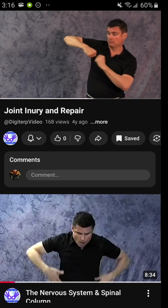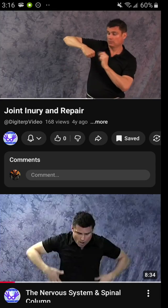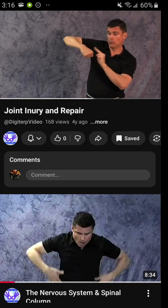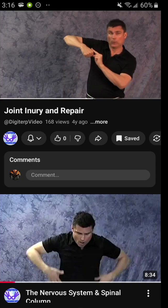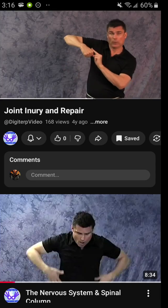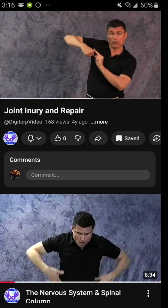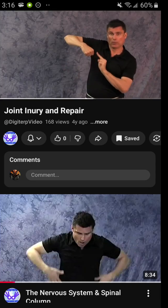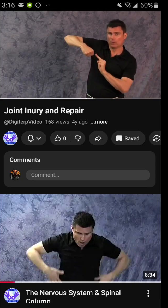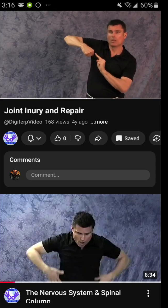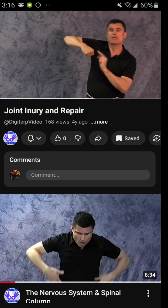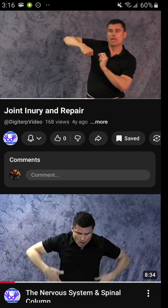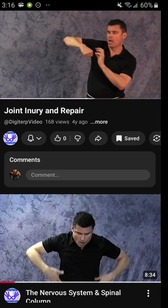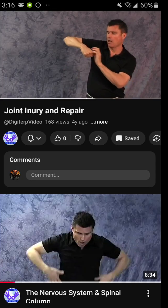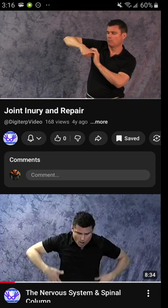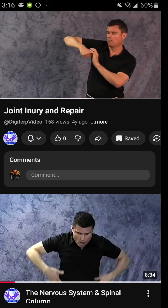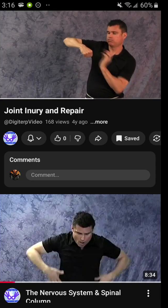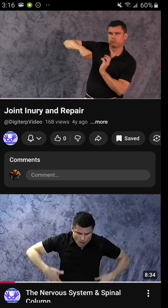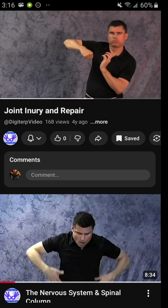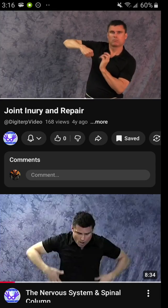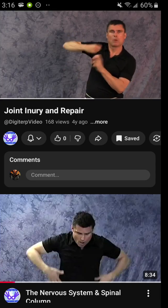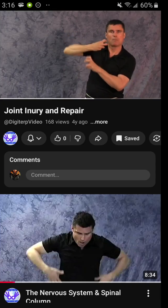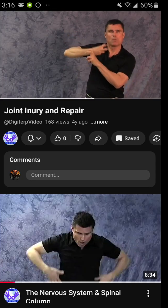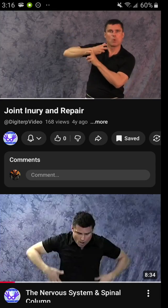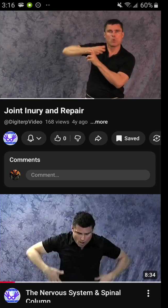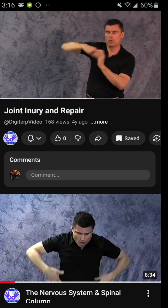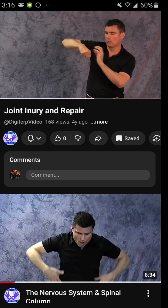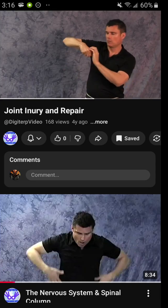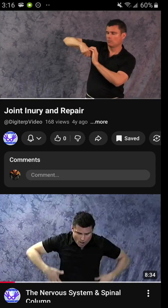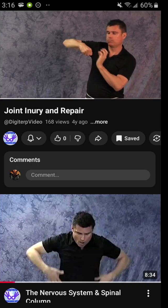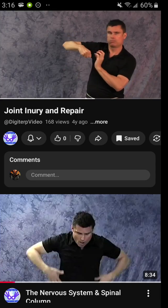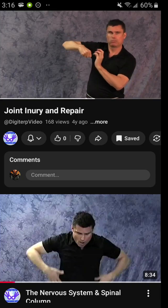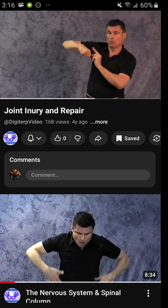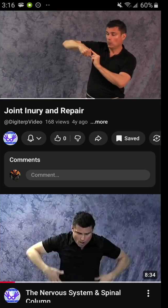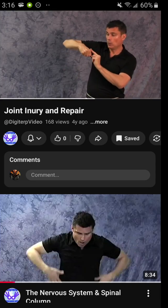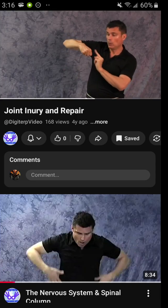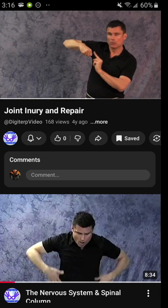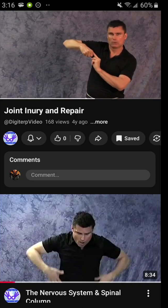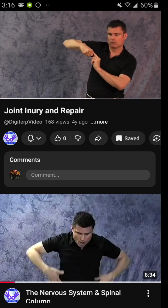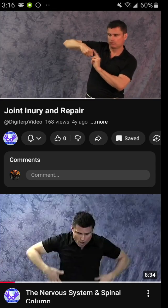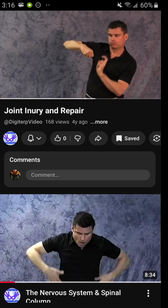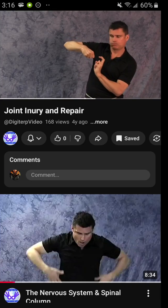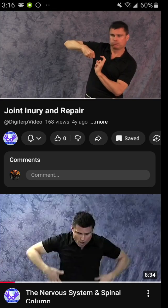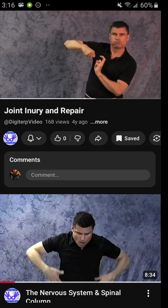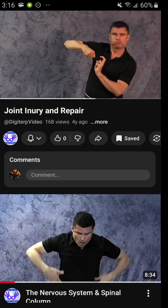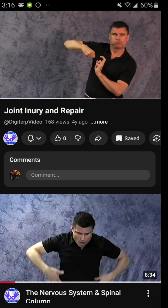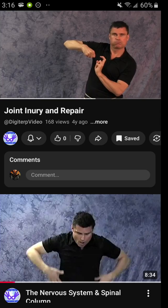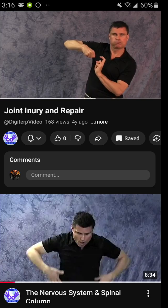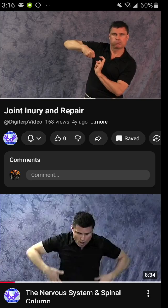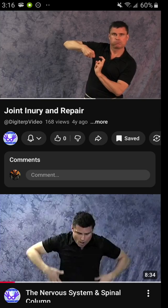that area of your body.